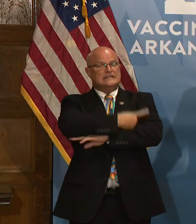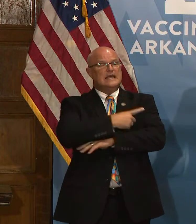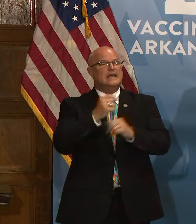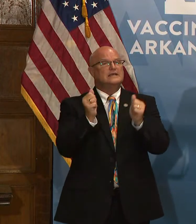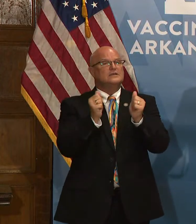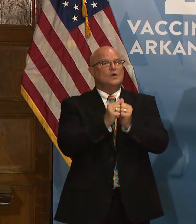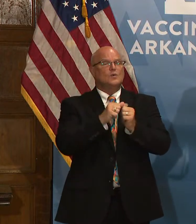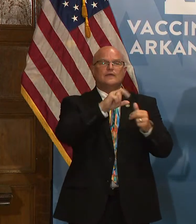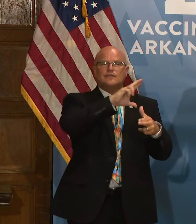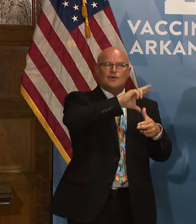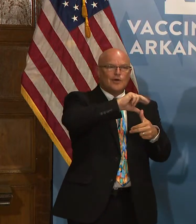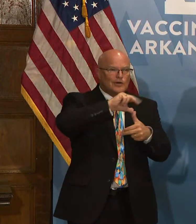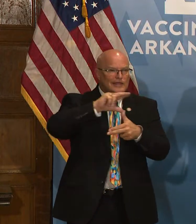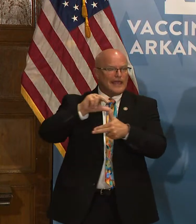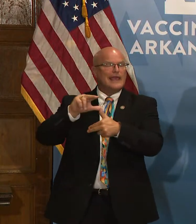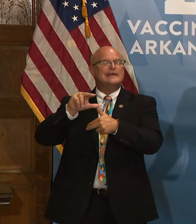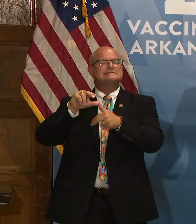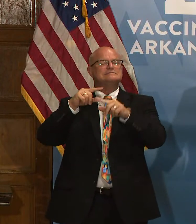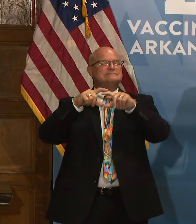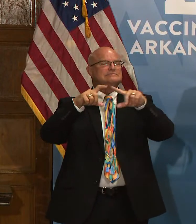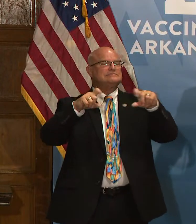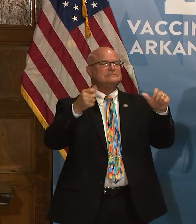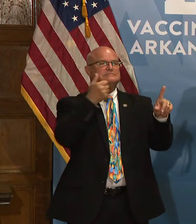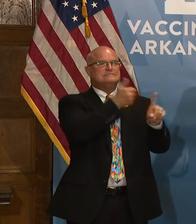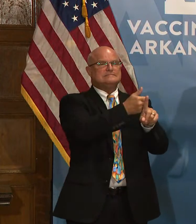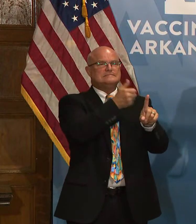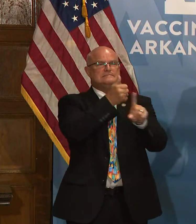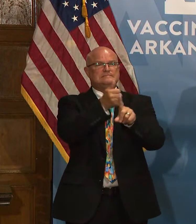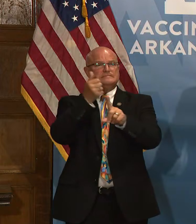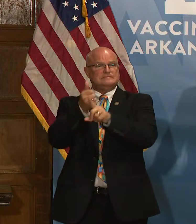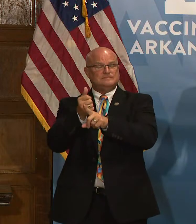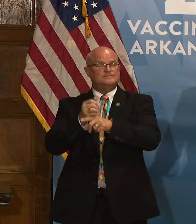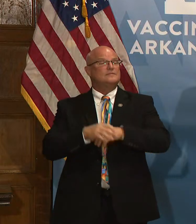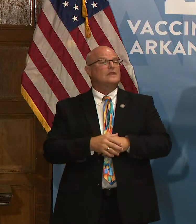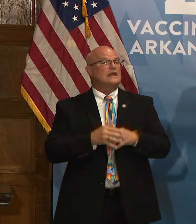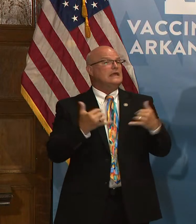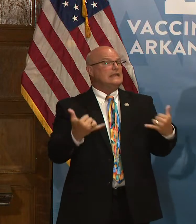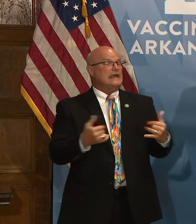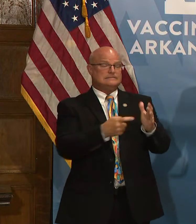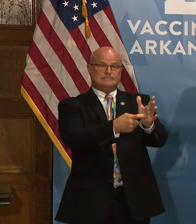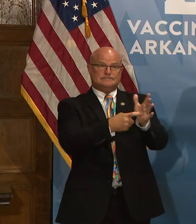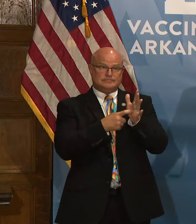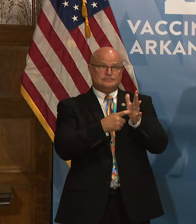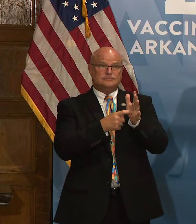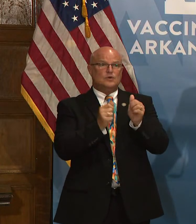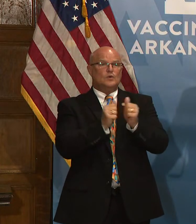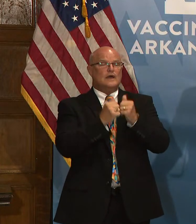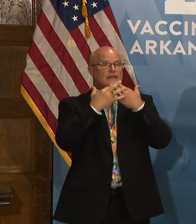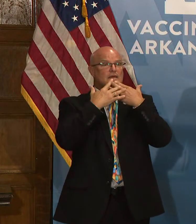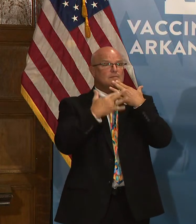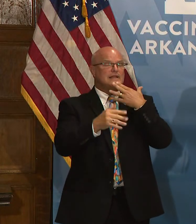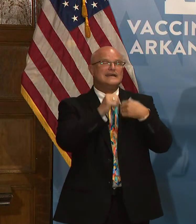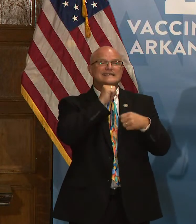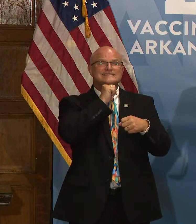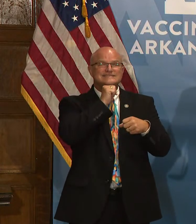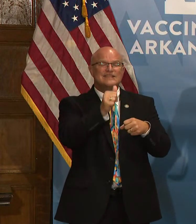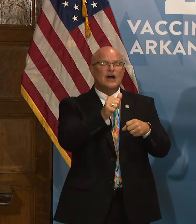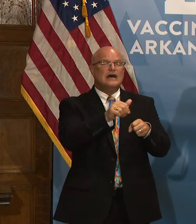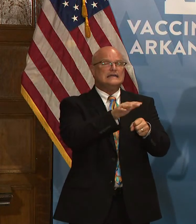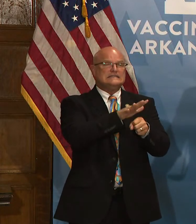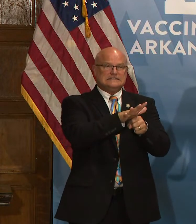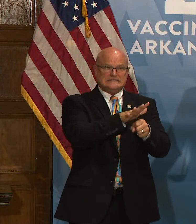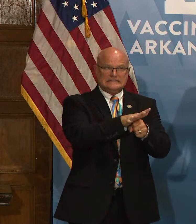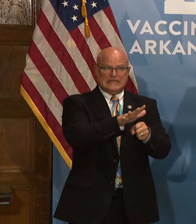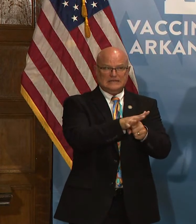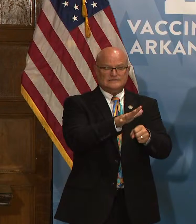with hurricanes and other things that have happened. There is a demand there with the supply not being what we want